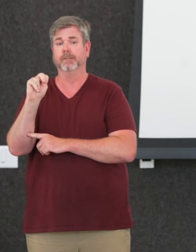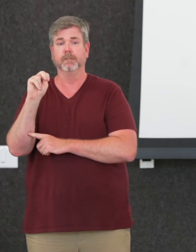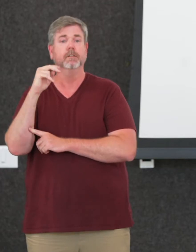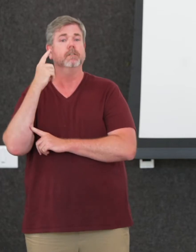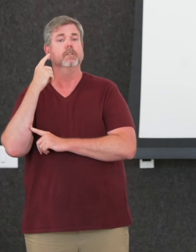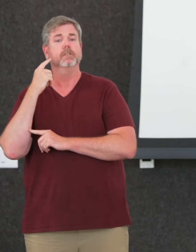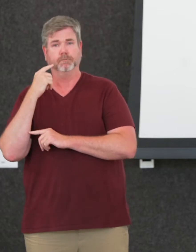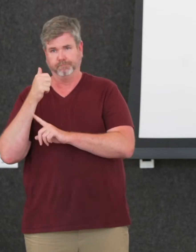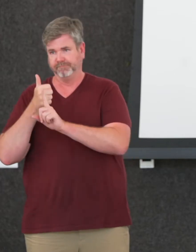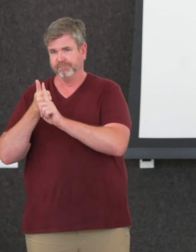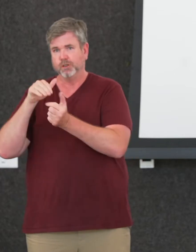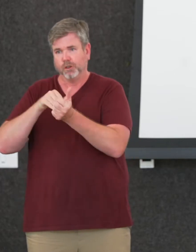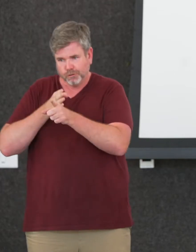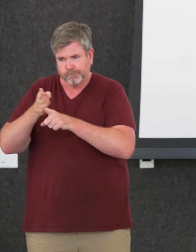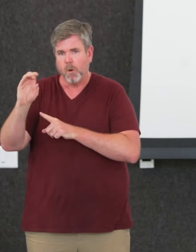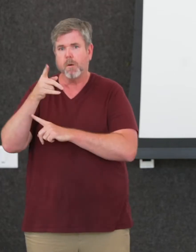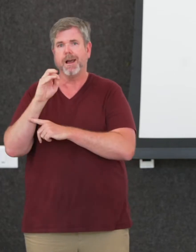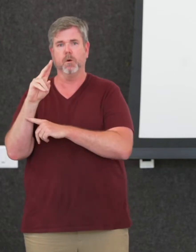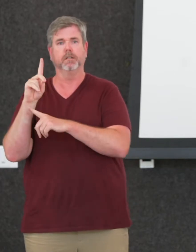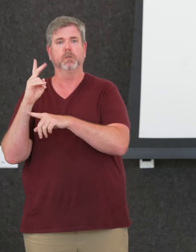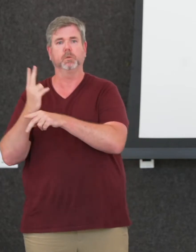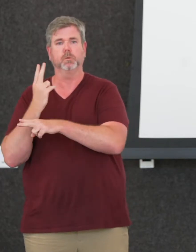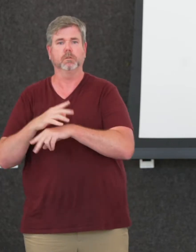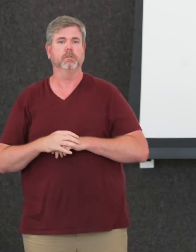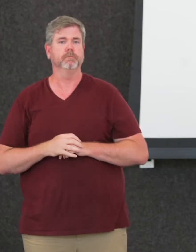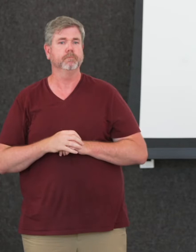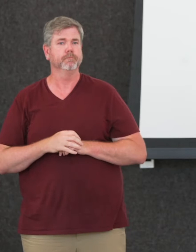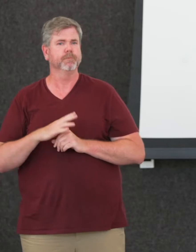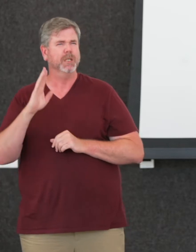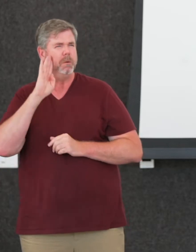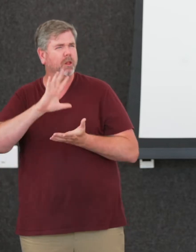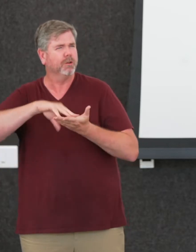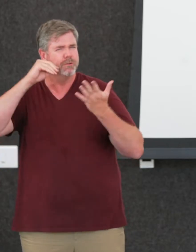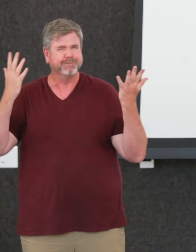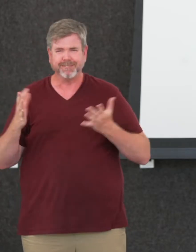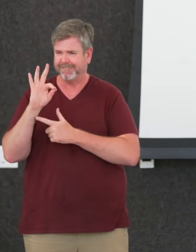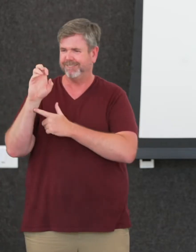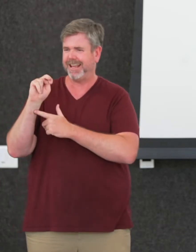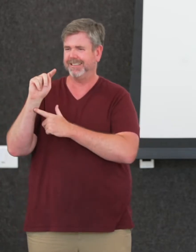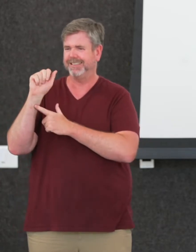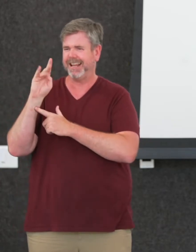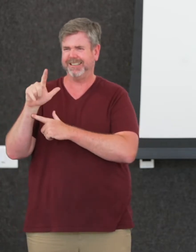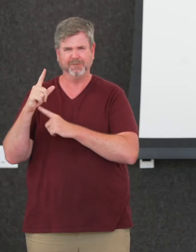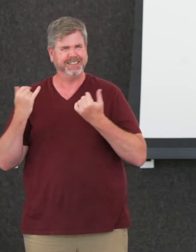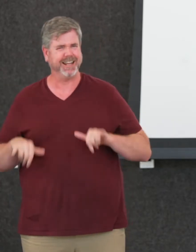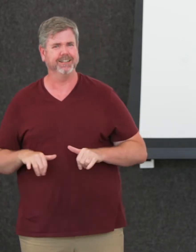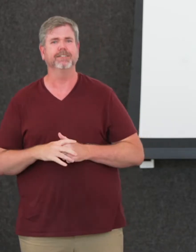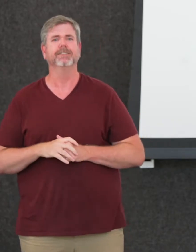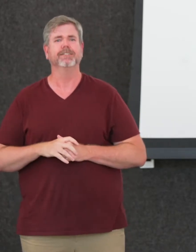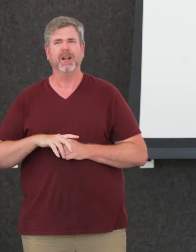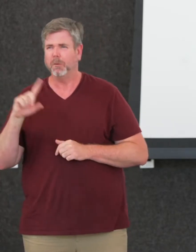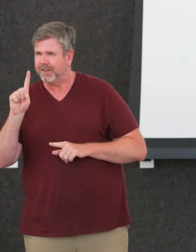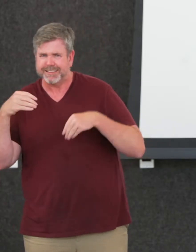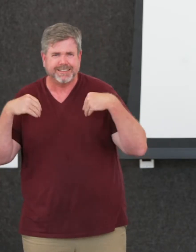What you will learn is what fentanyl is, what a fake fentanyl pill does, where it's sold, how